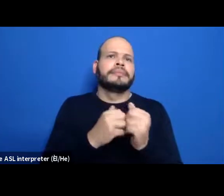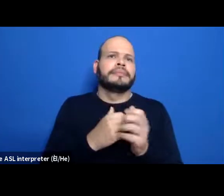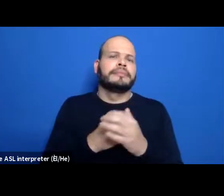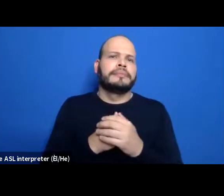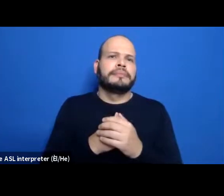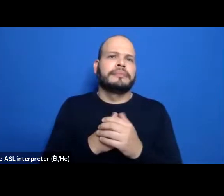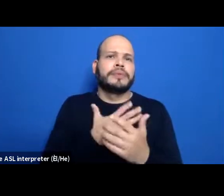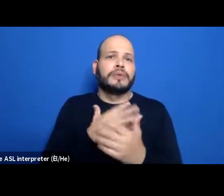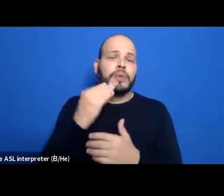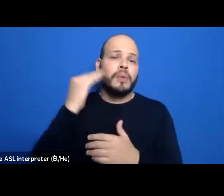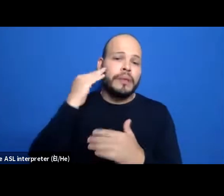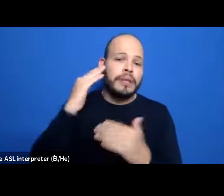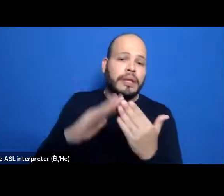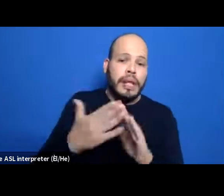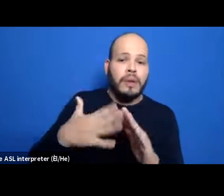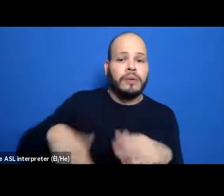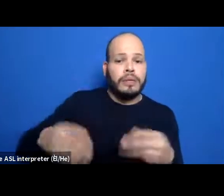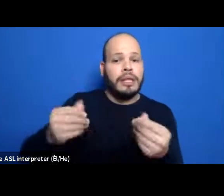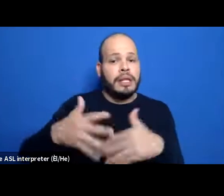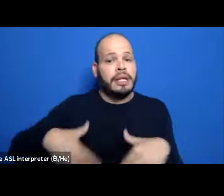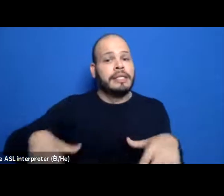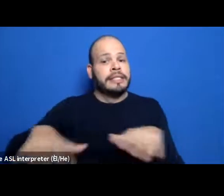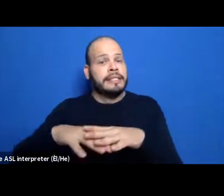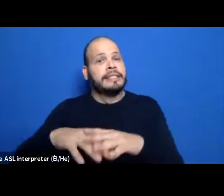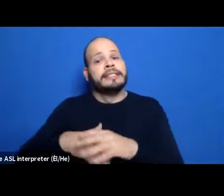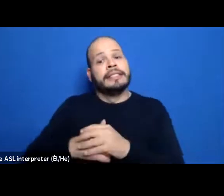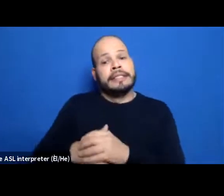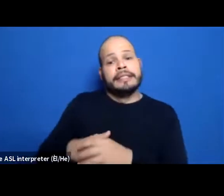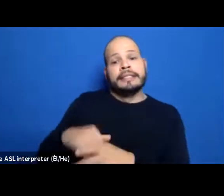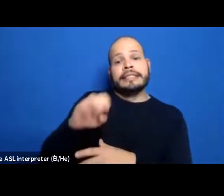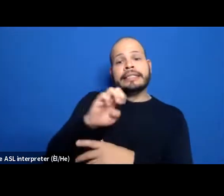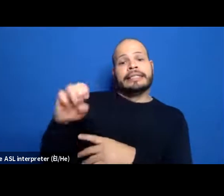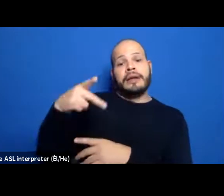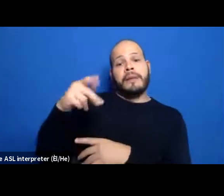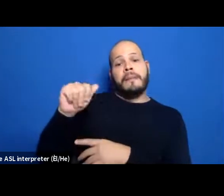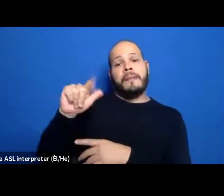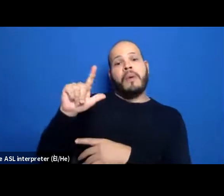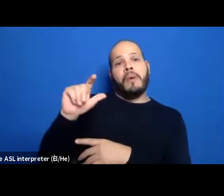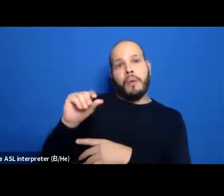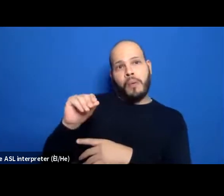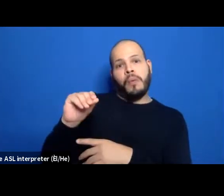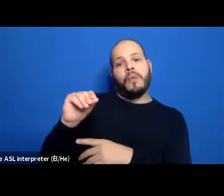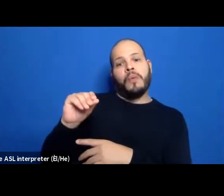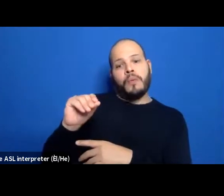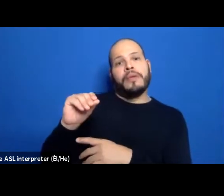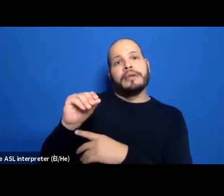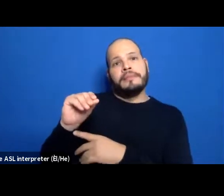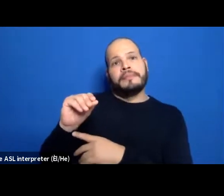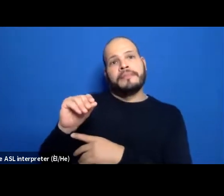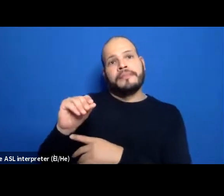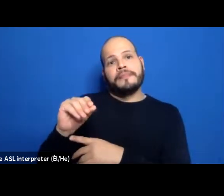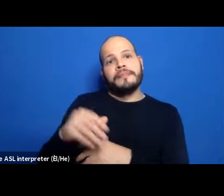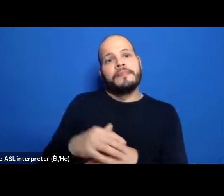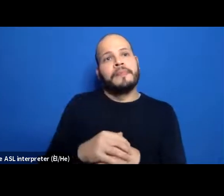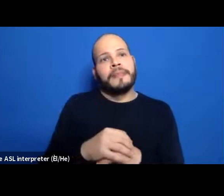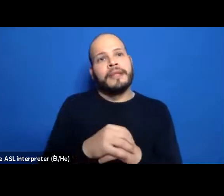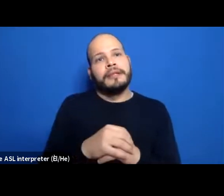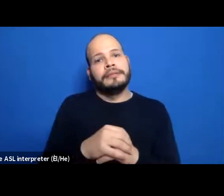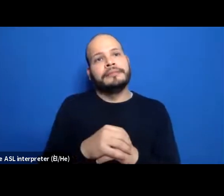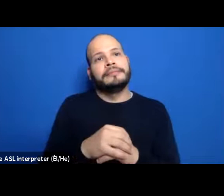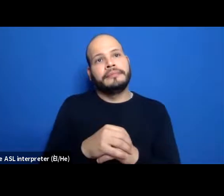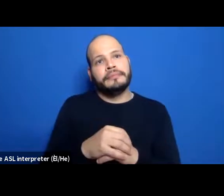Alto, California, and it will remain that way until the day that I die. East Palo Alto has an extremely important